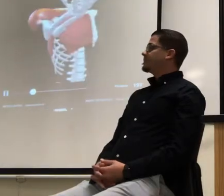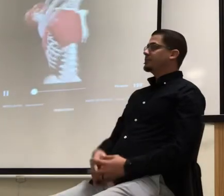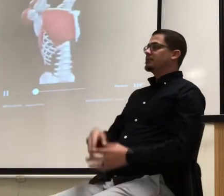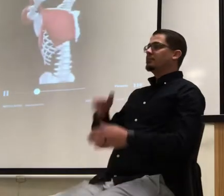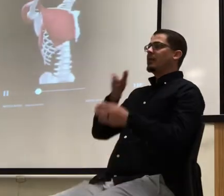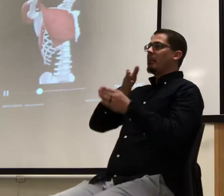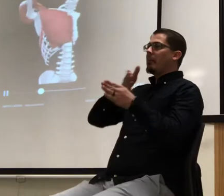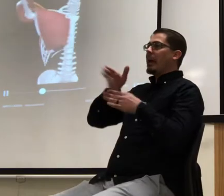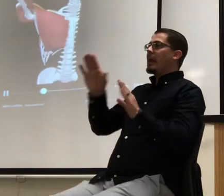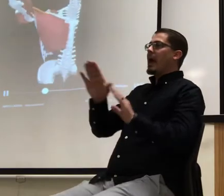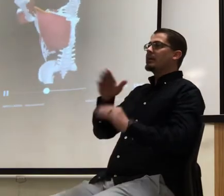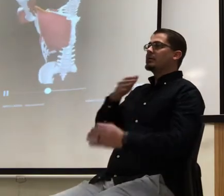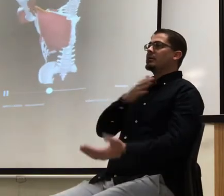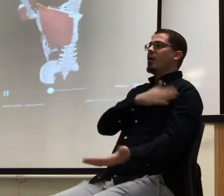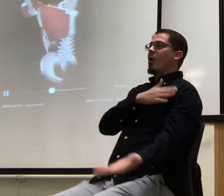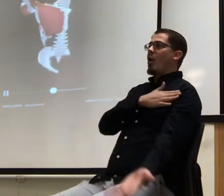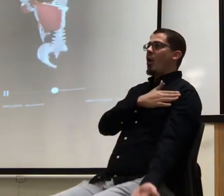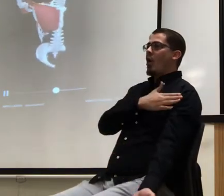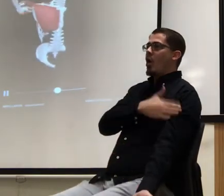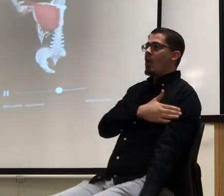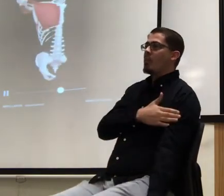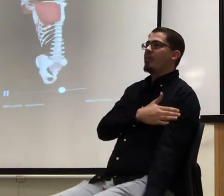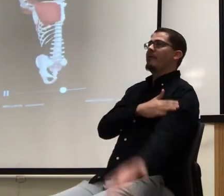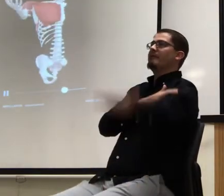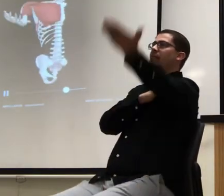That's the main action.